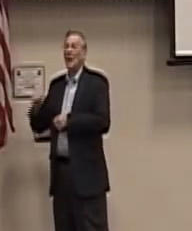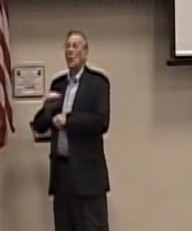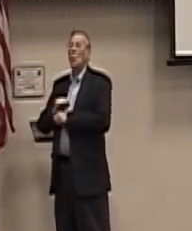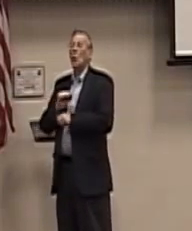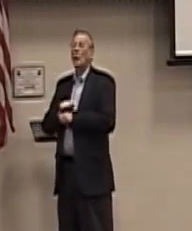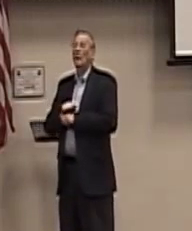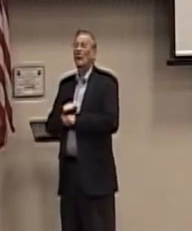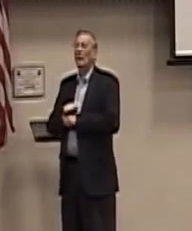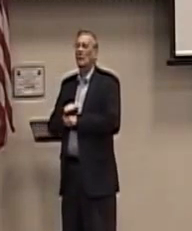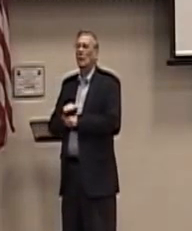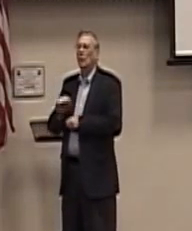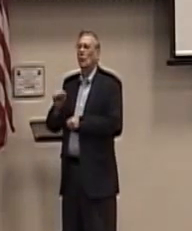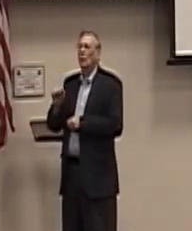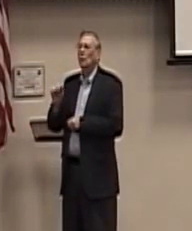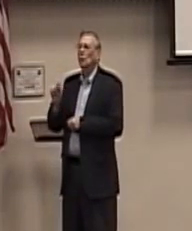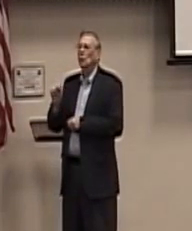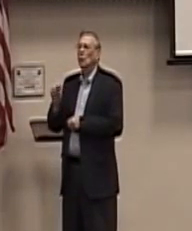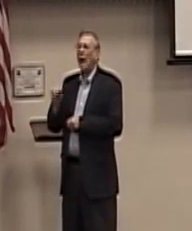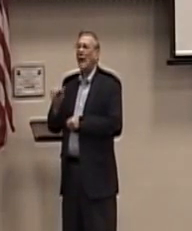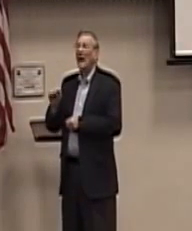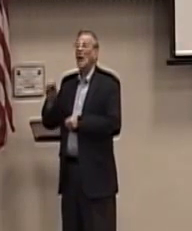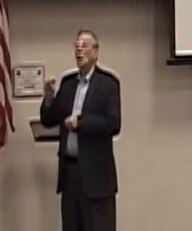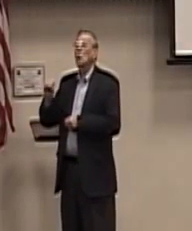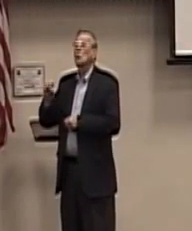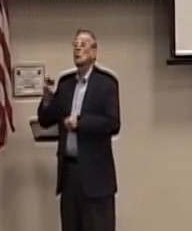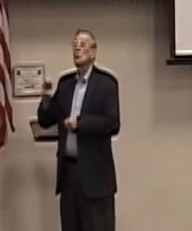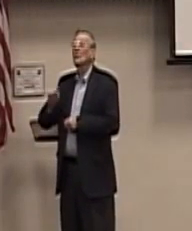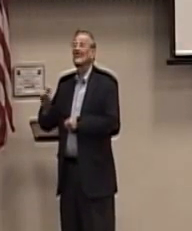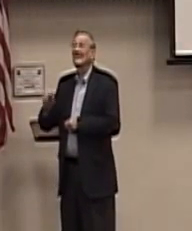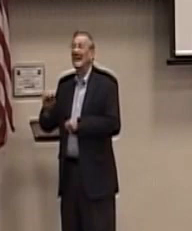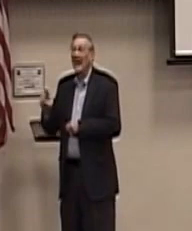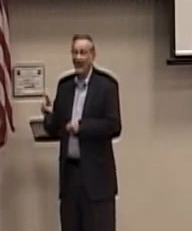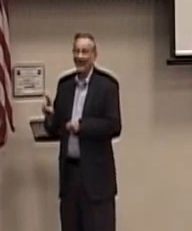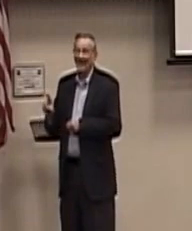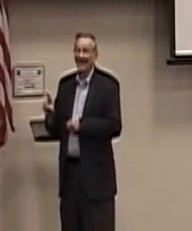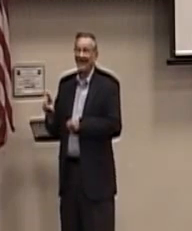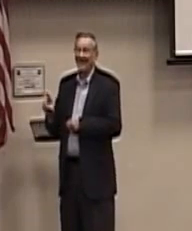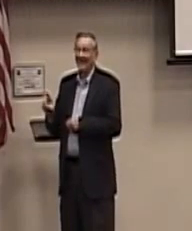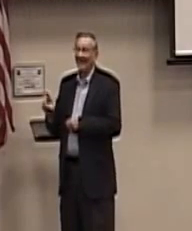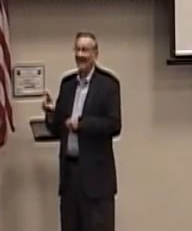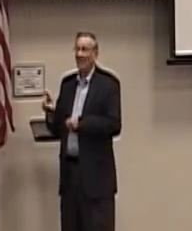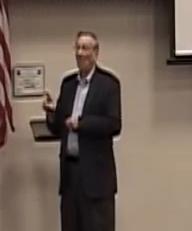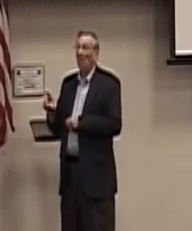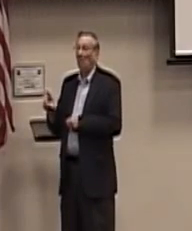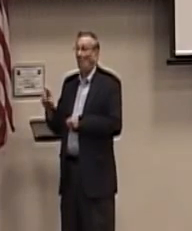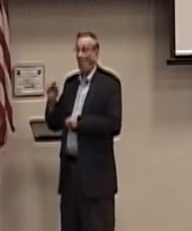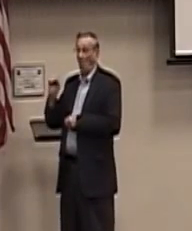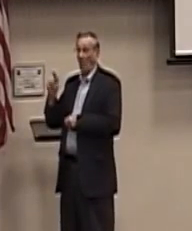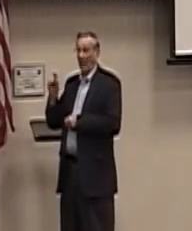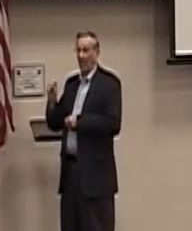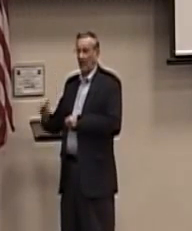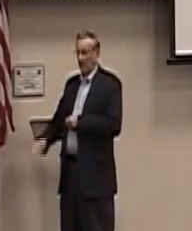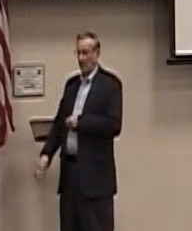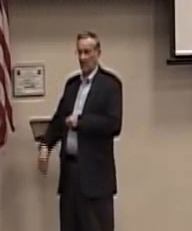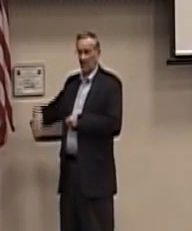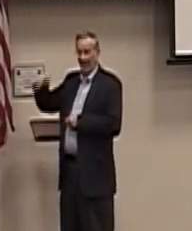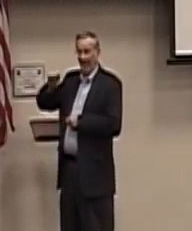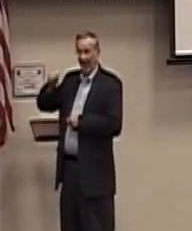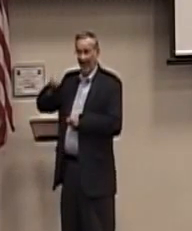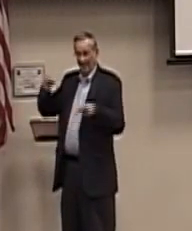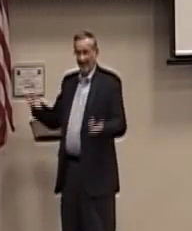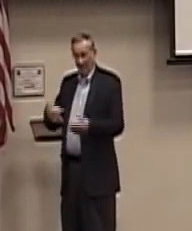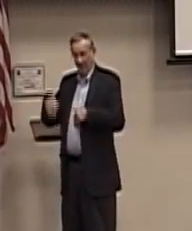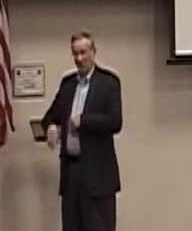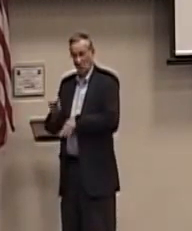in Tauranga, New Zealand, at the Otamoti congregation. Now, Olivia Nelson was an ex-Aimer. She grew up